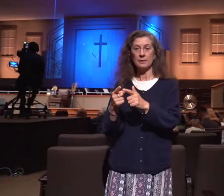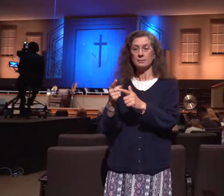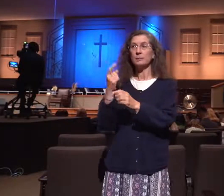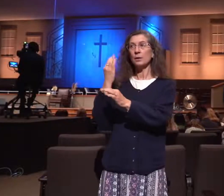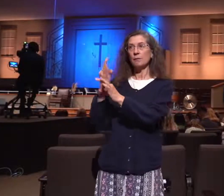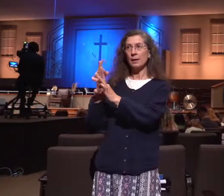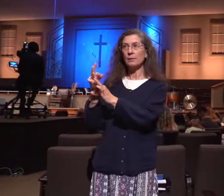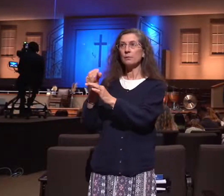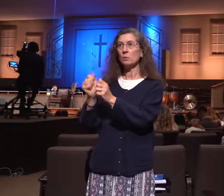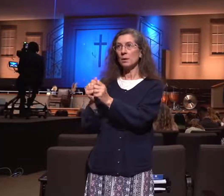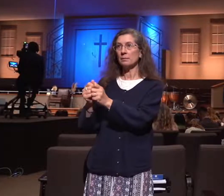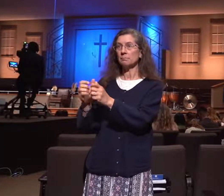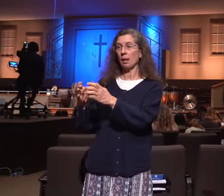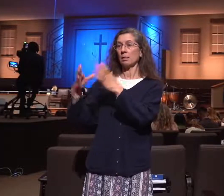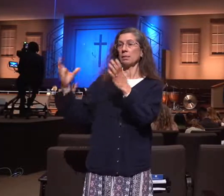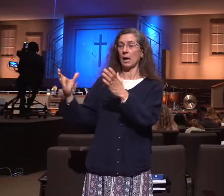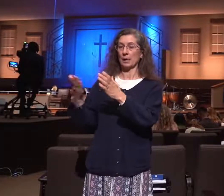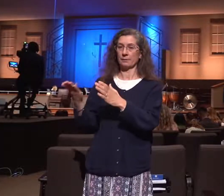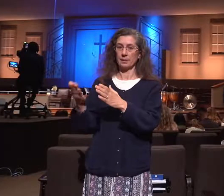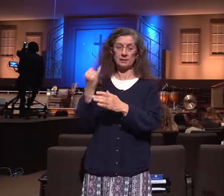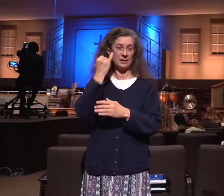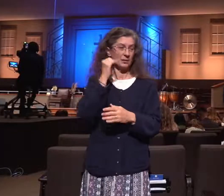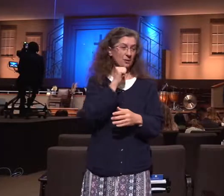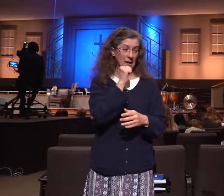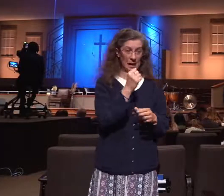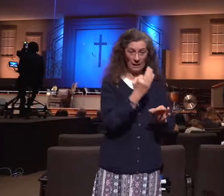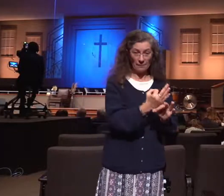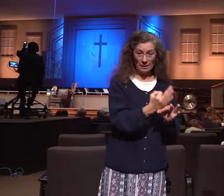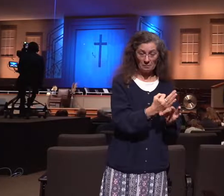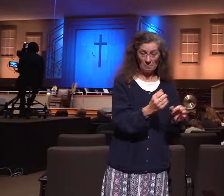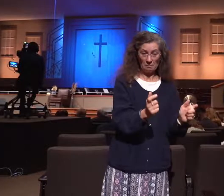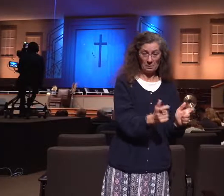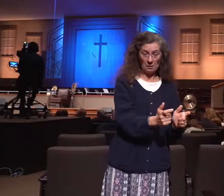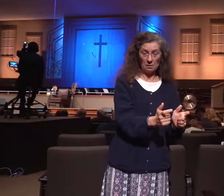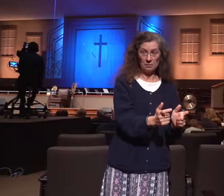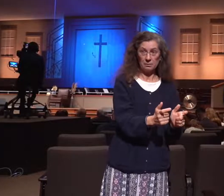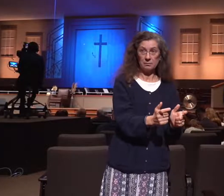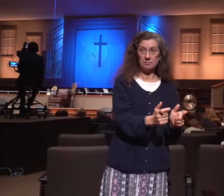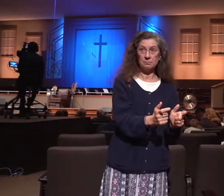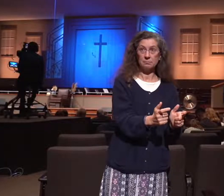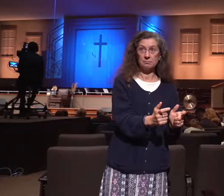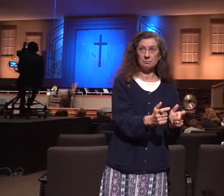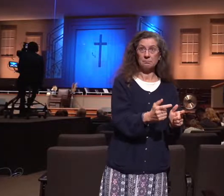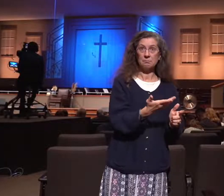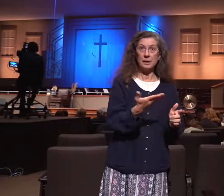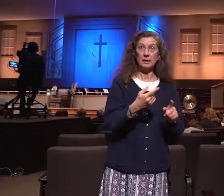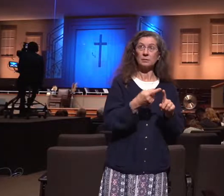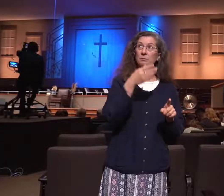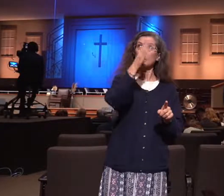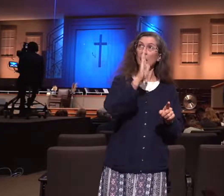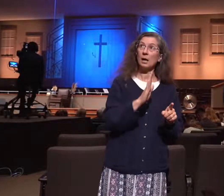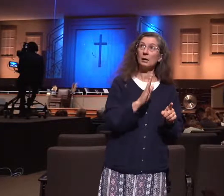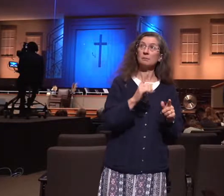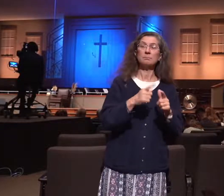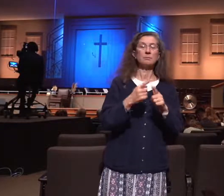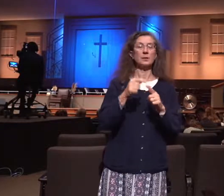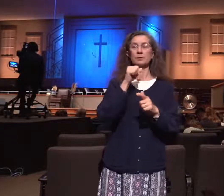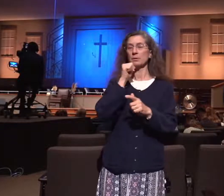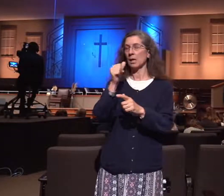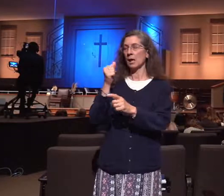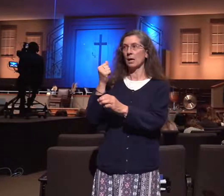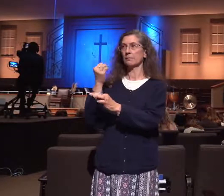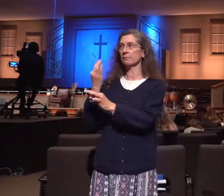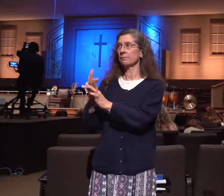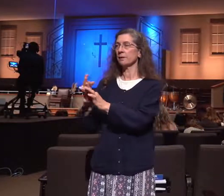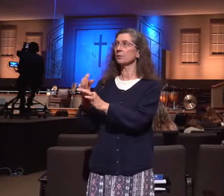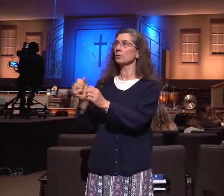you had much. If you're unfaithful in the little things that God puts in your hand, then you would be